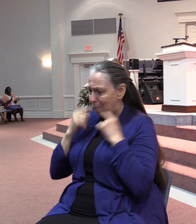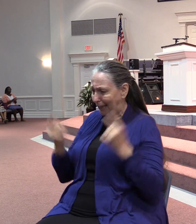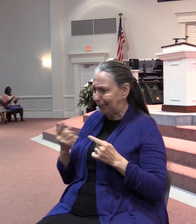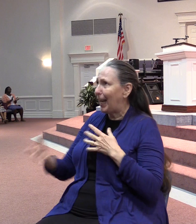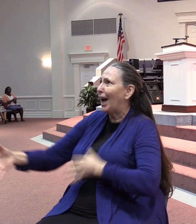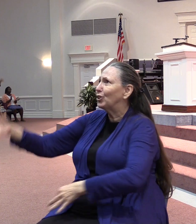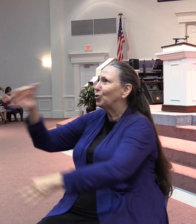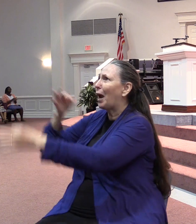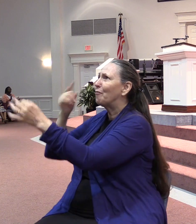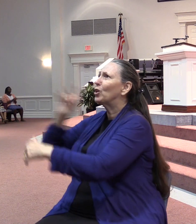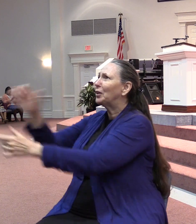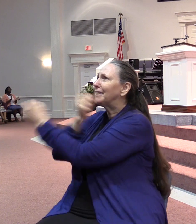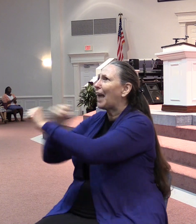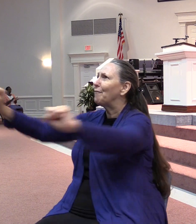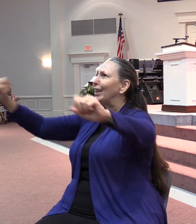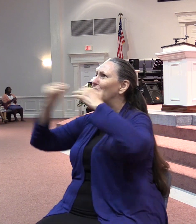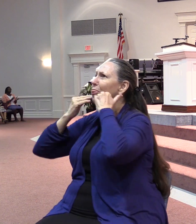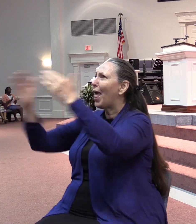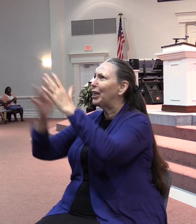His salvation.